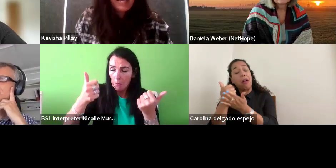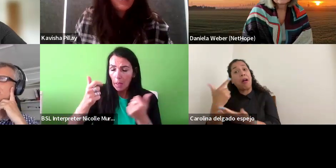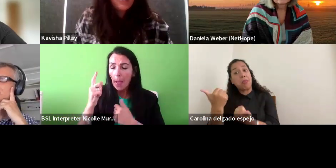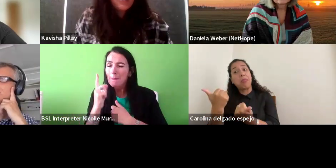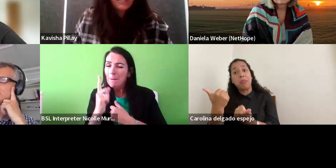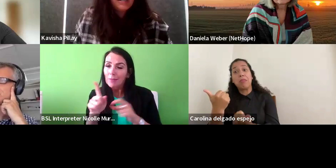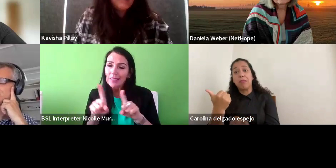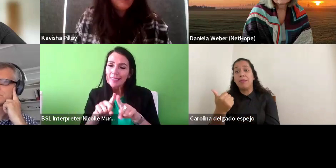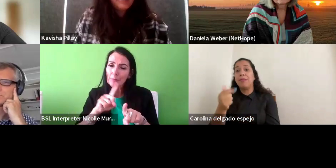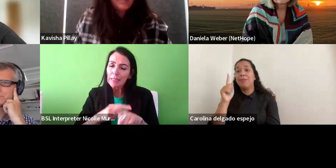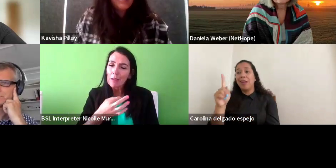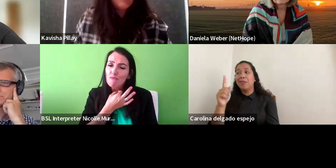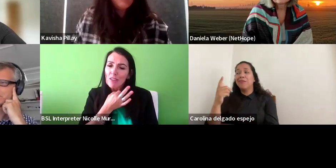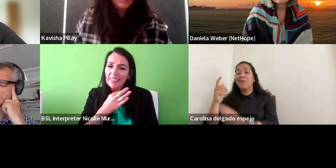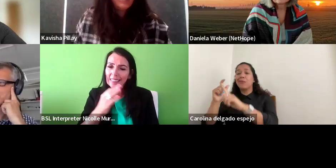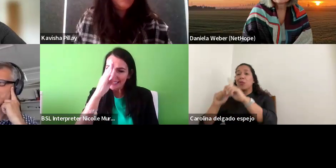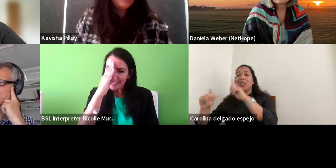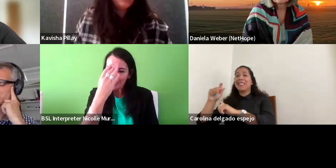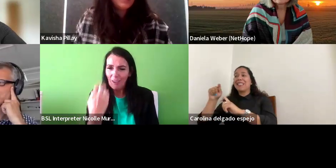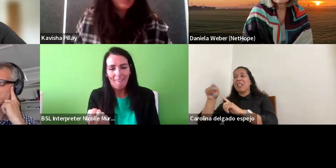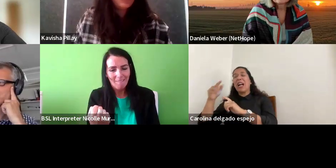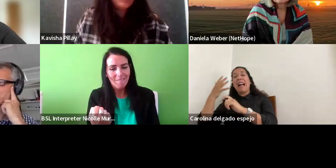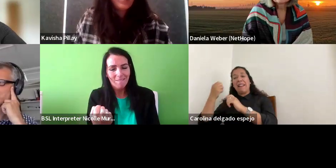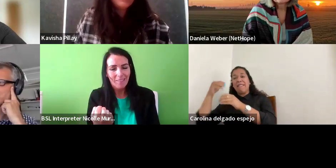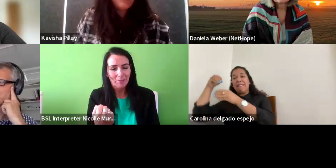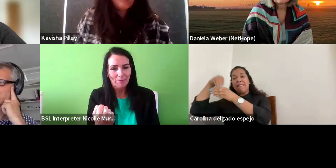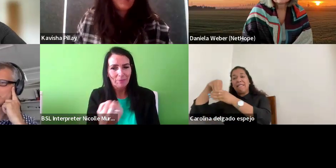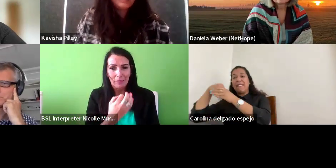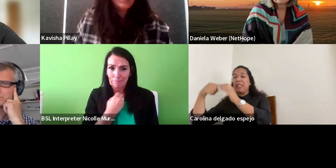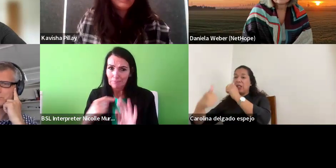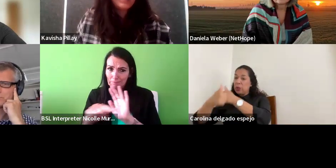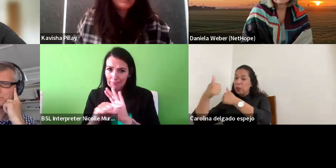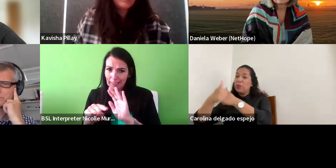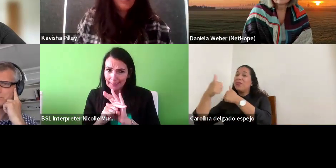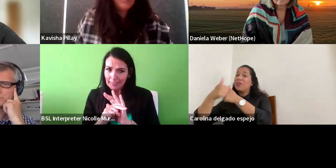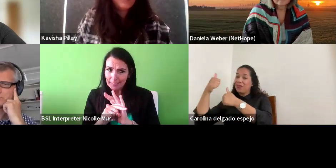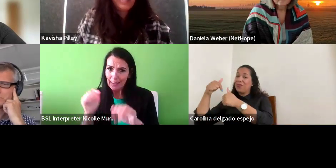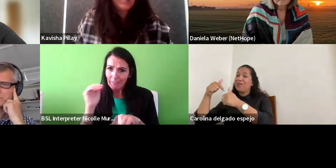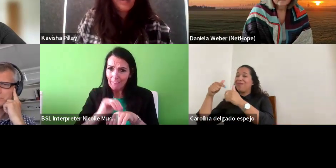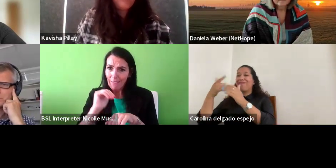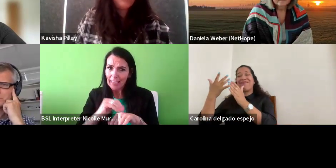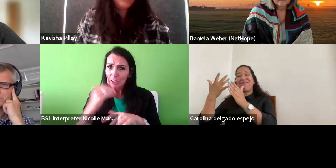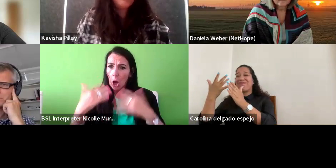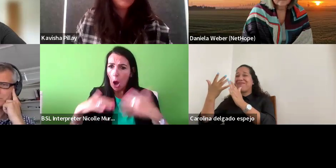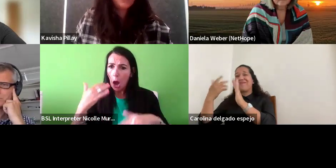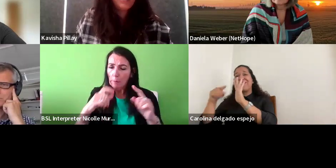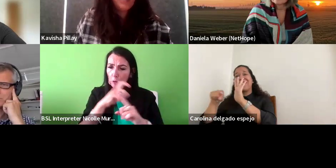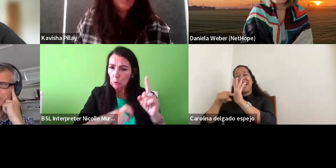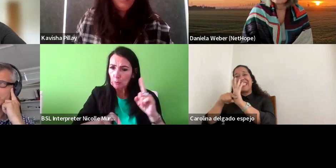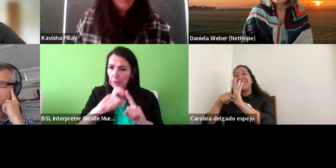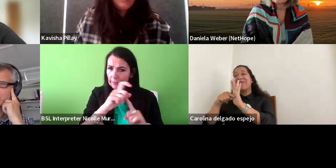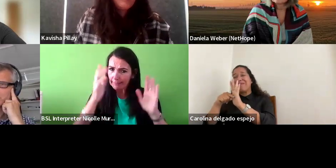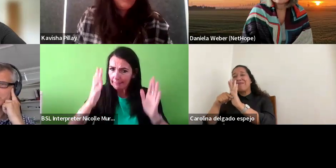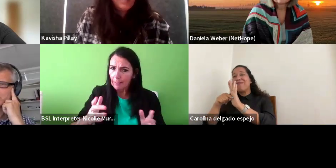the dangers, and we are seeing the potential negative impact and unintended harms it can have if it's not built